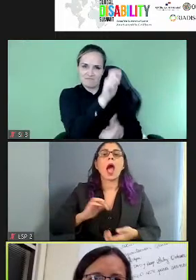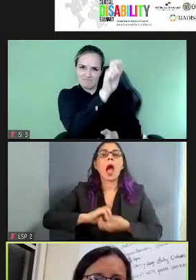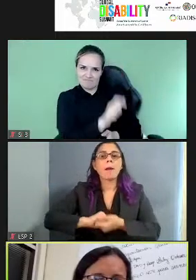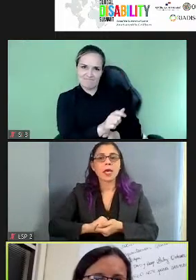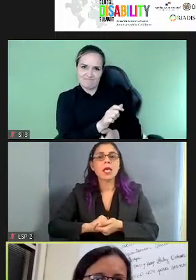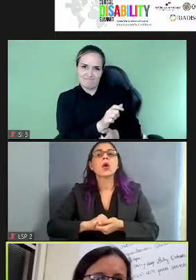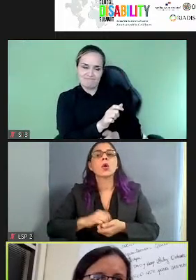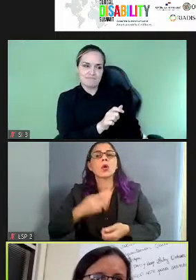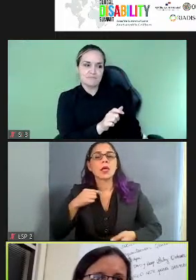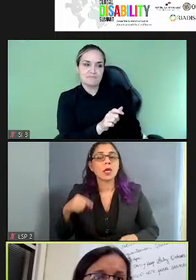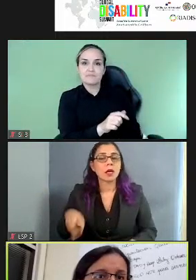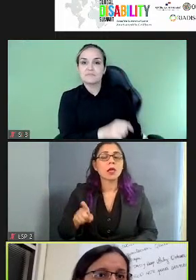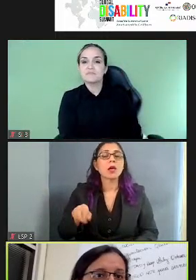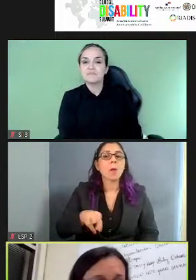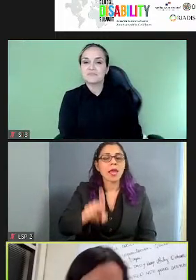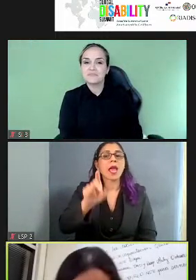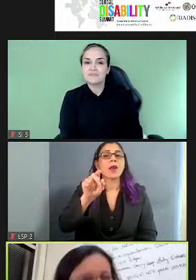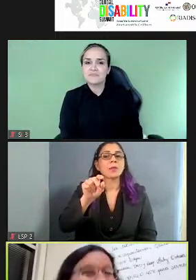um